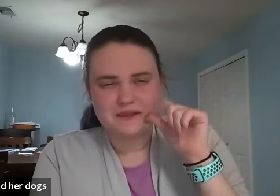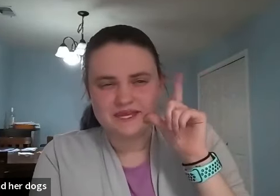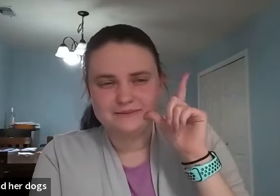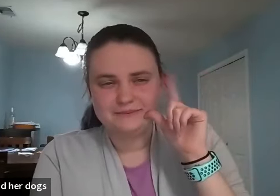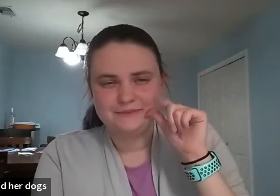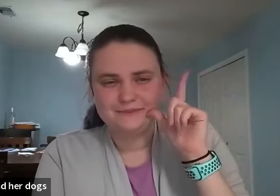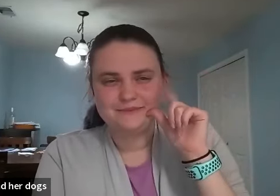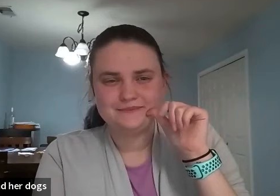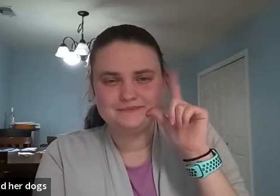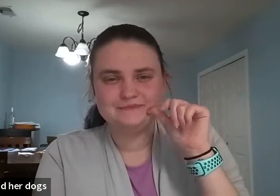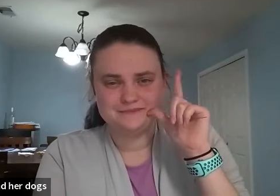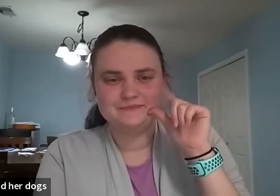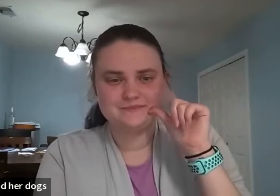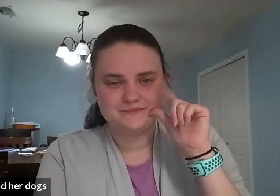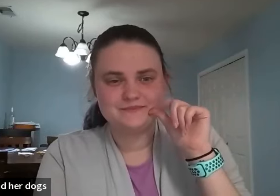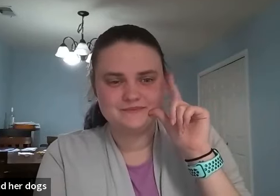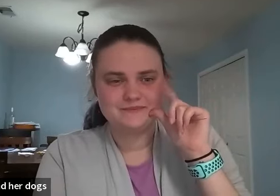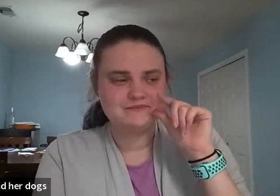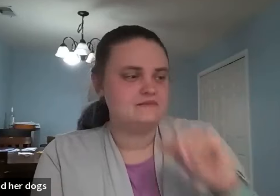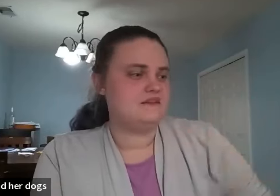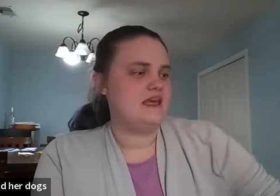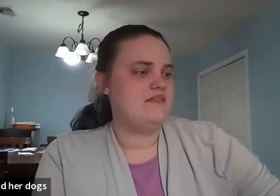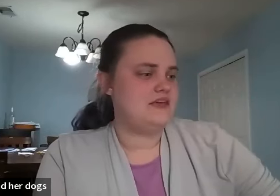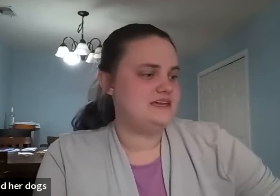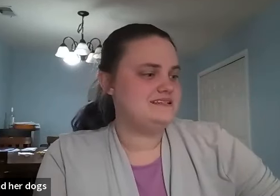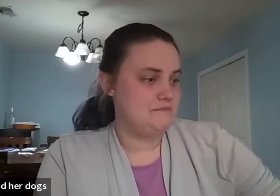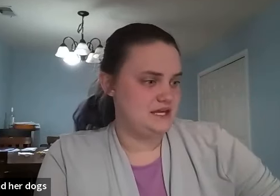lemon. Mm-hmm. And then tomato.